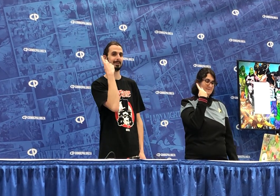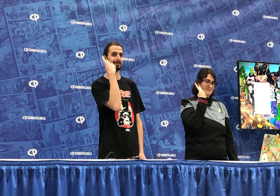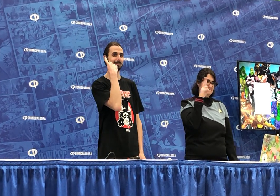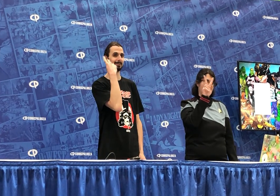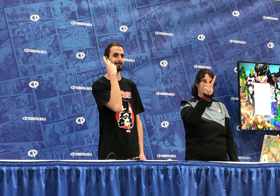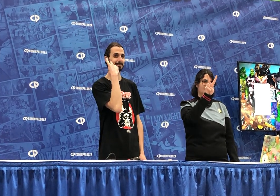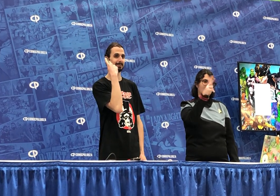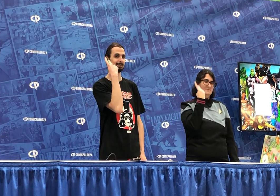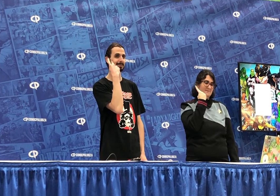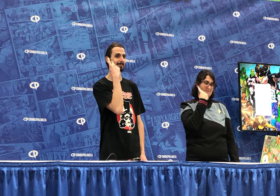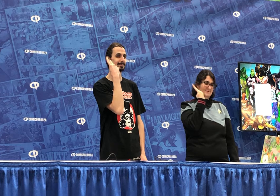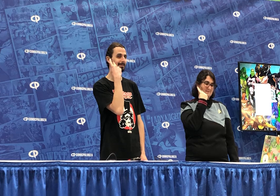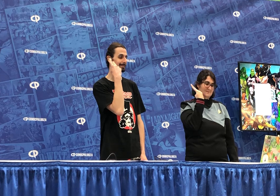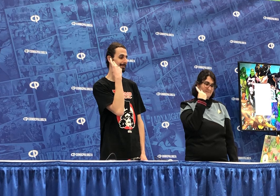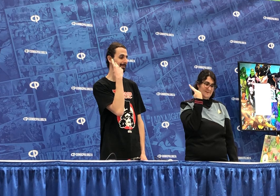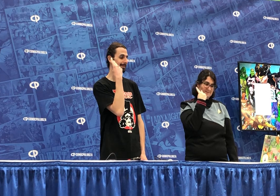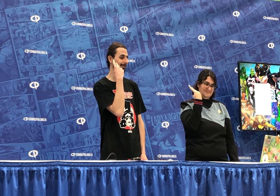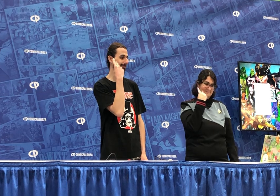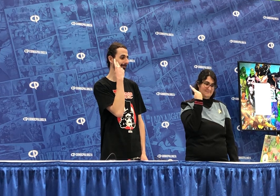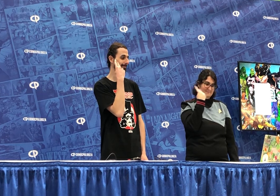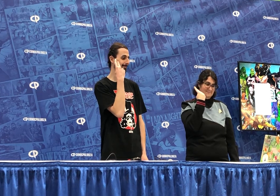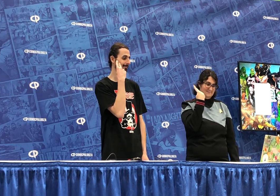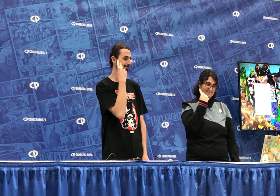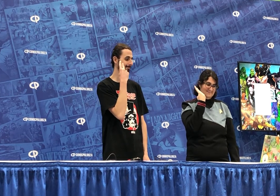Two-Face. You have the number 2 right on your face, Two-Face.